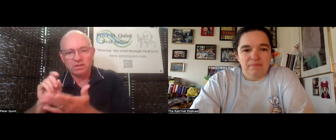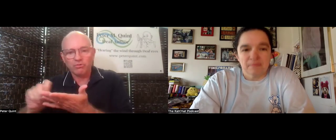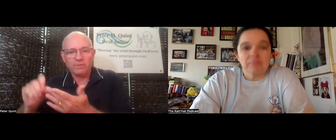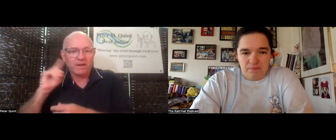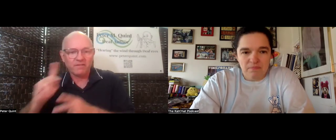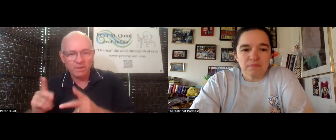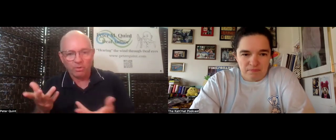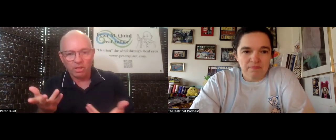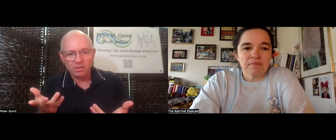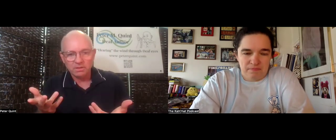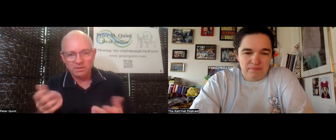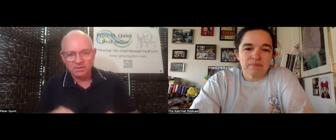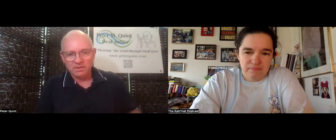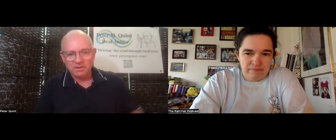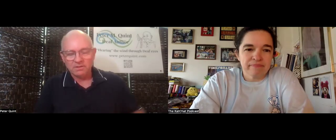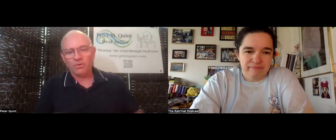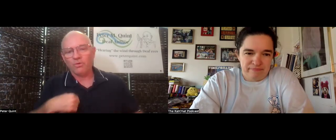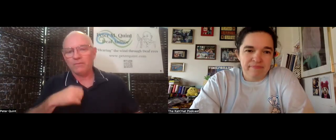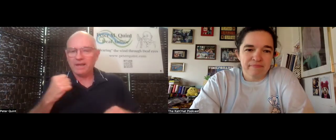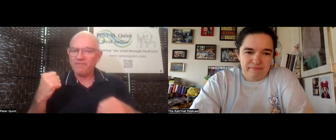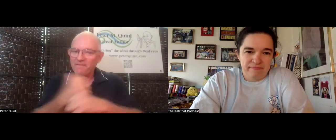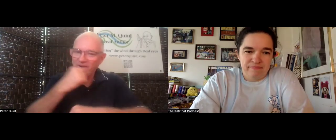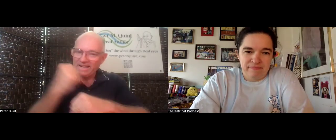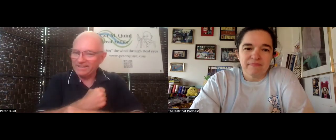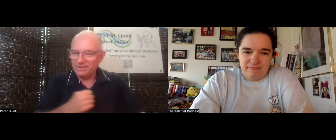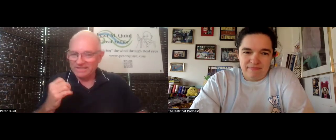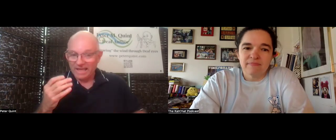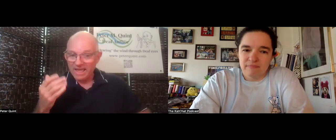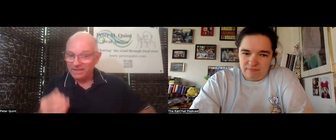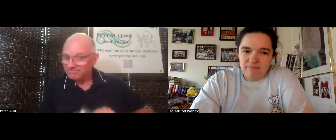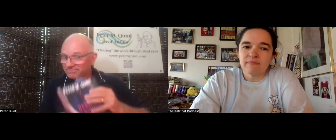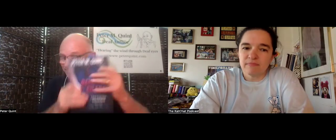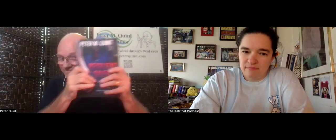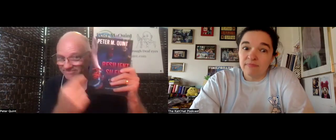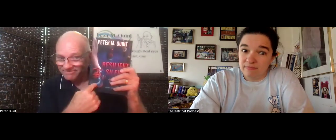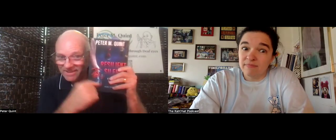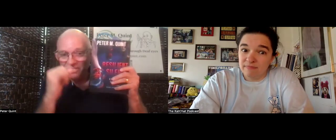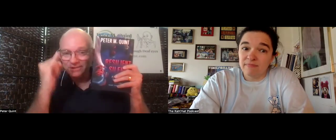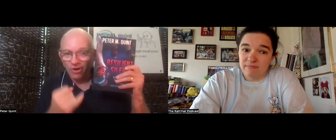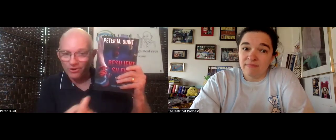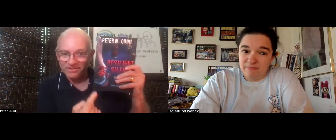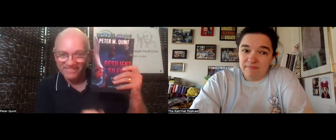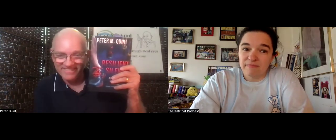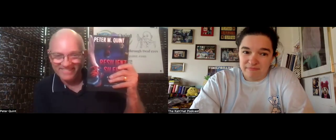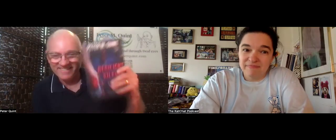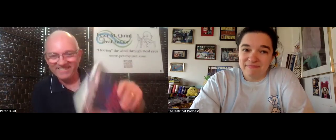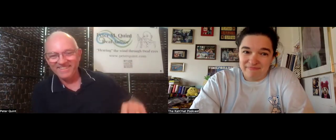books that are written by deaf people. So I'm fighting to say, hey, this is